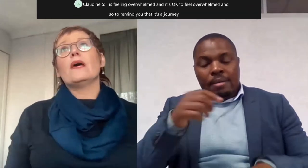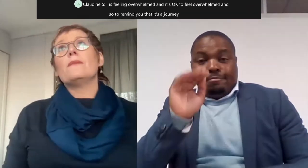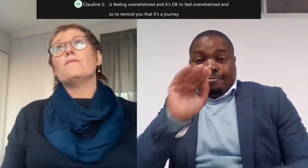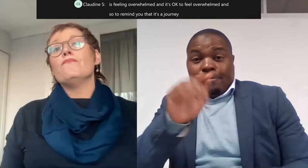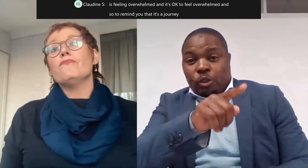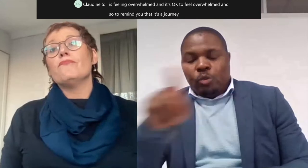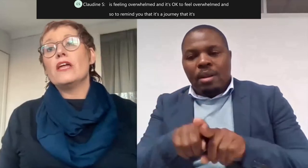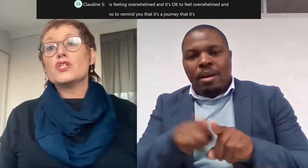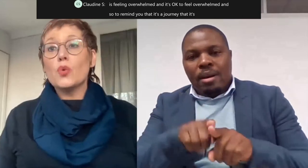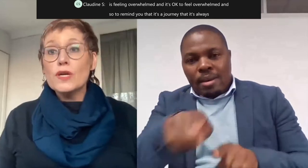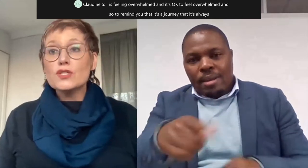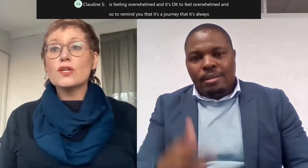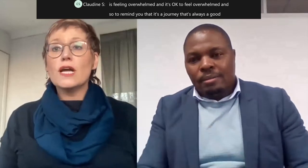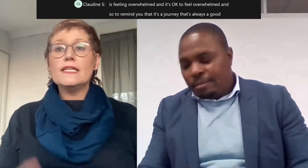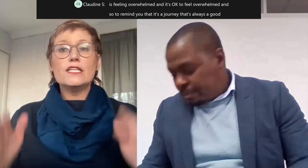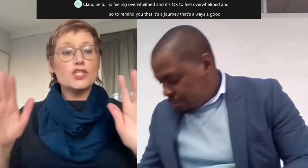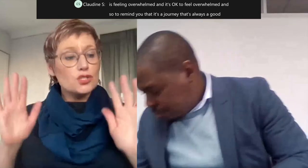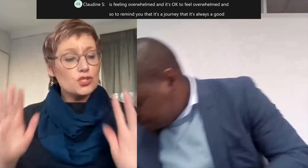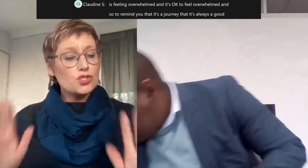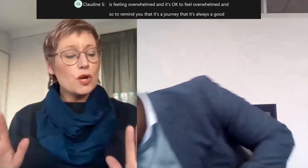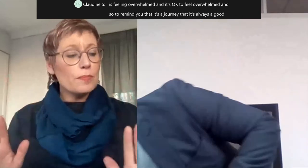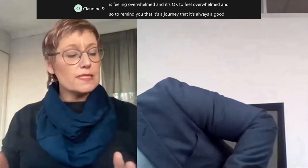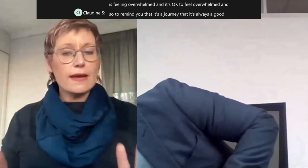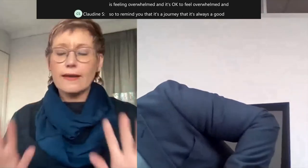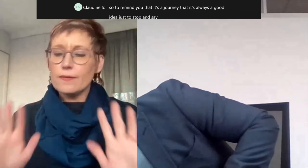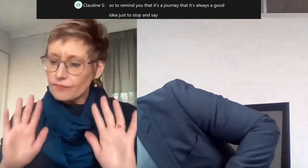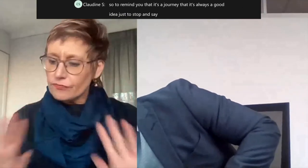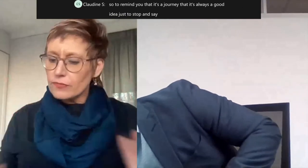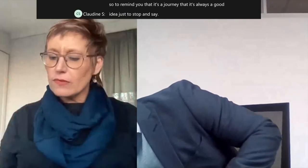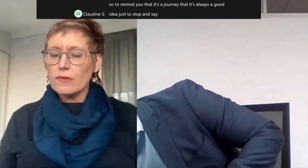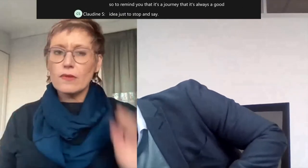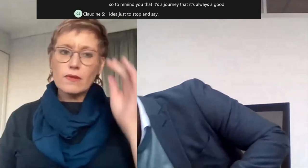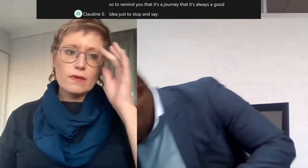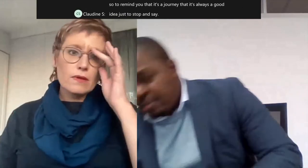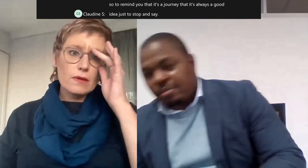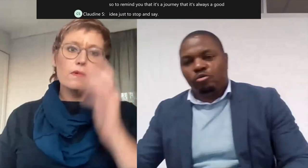journey, that it's always a good idea just to stop and say,